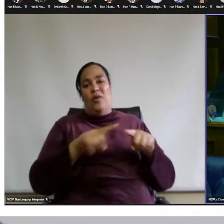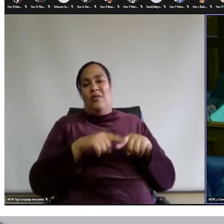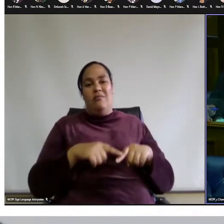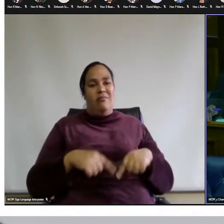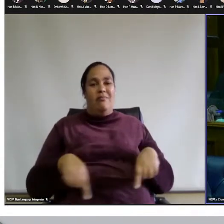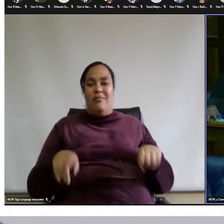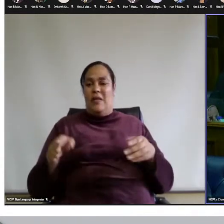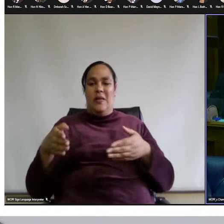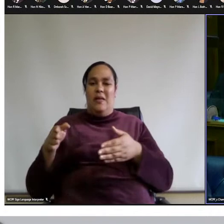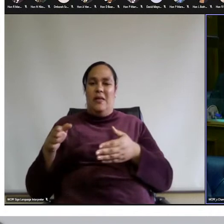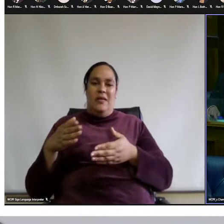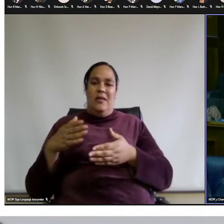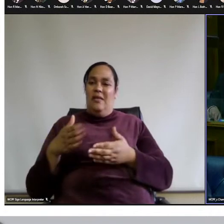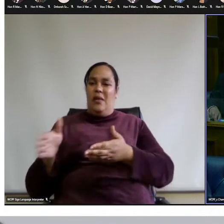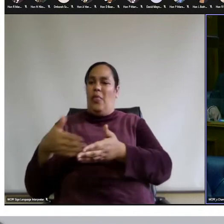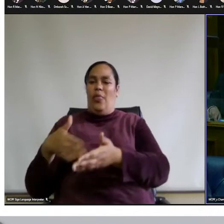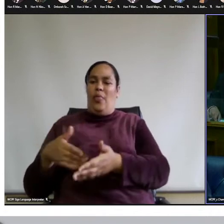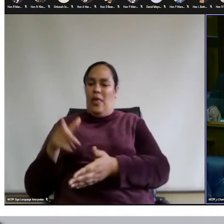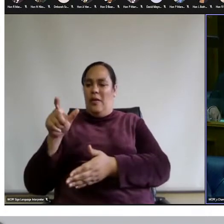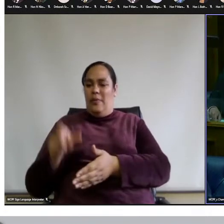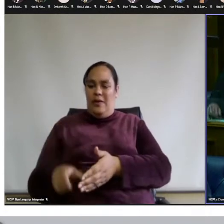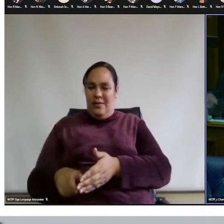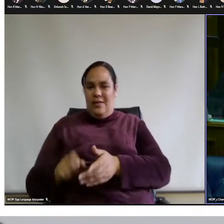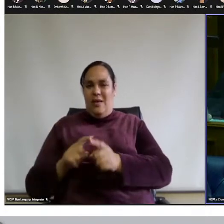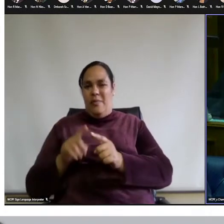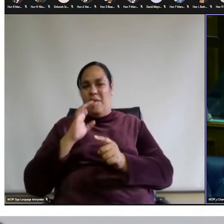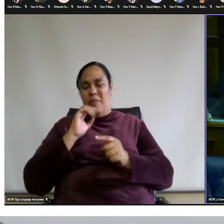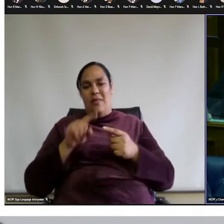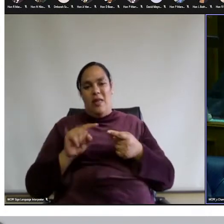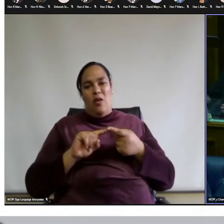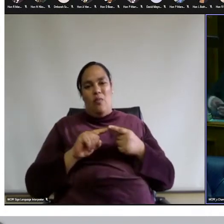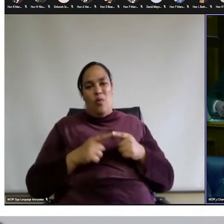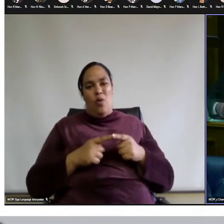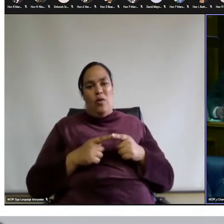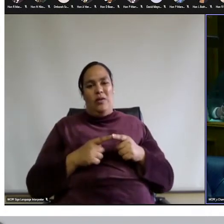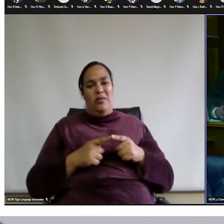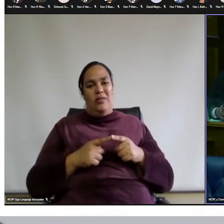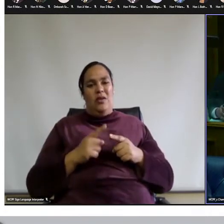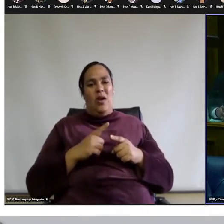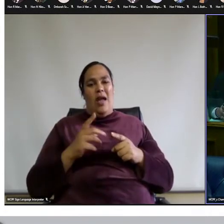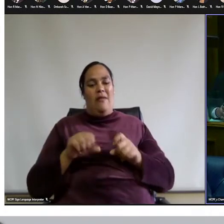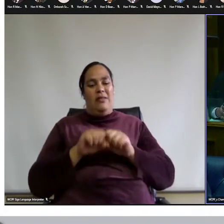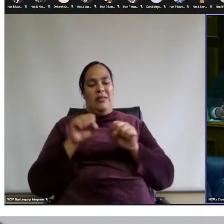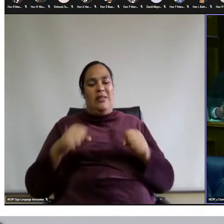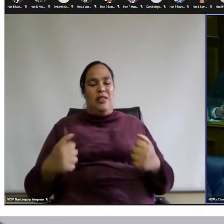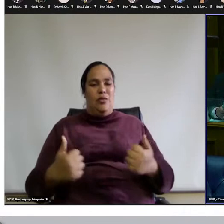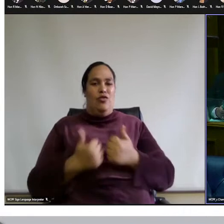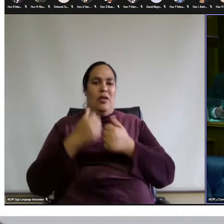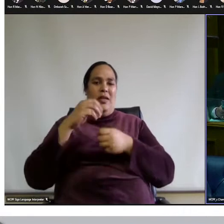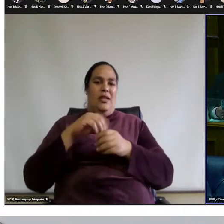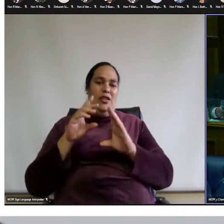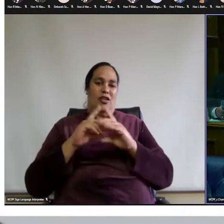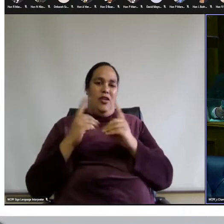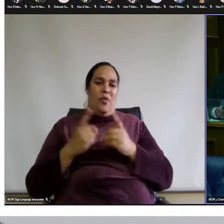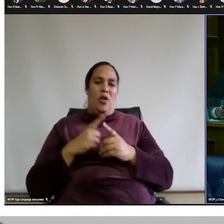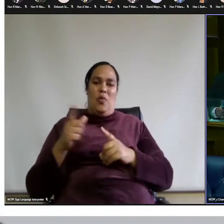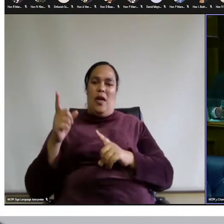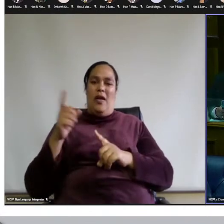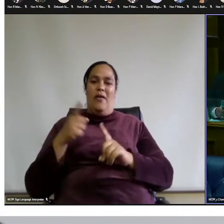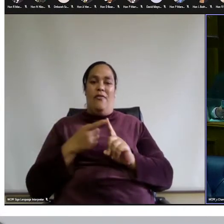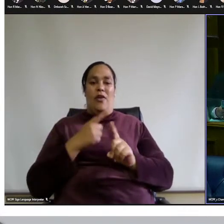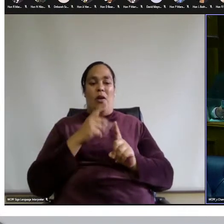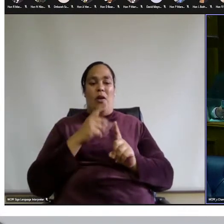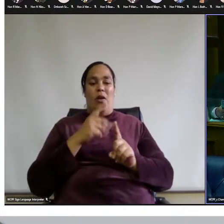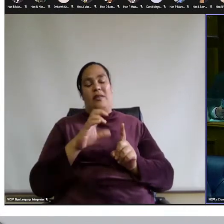is vacant again. Surely this points to a systemic challenge within the department and an inability by the MEC